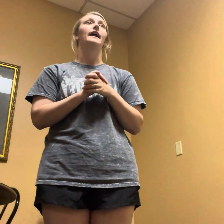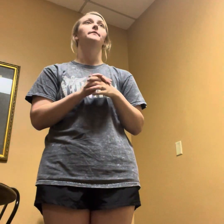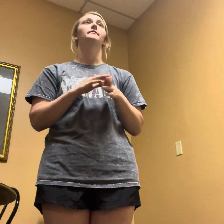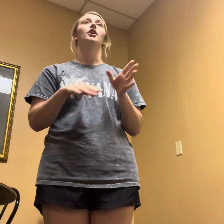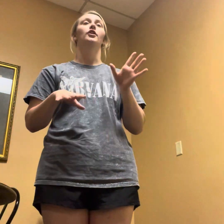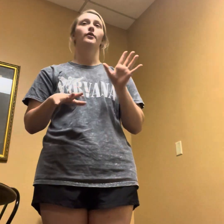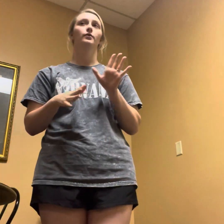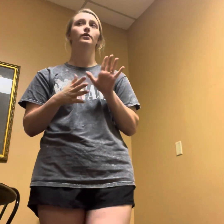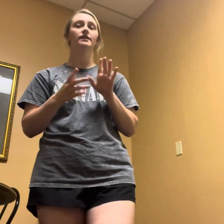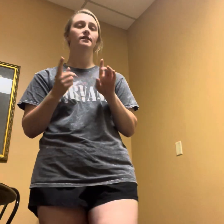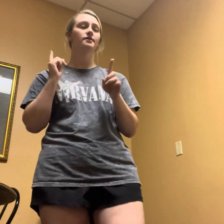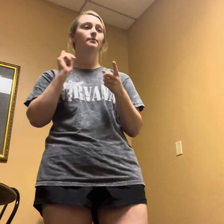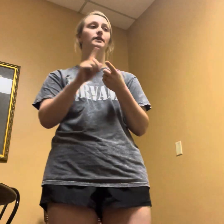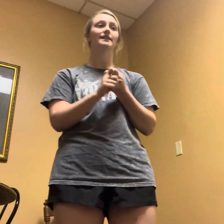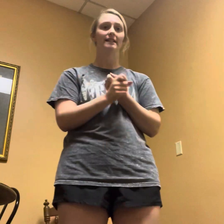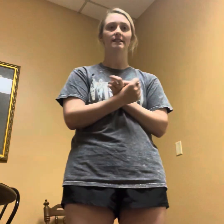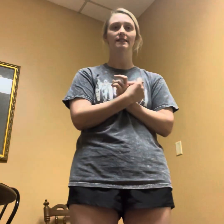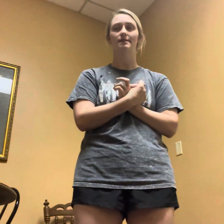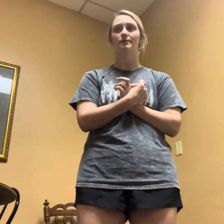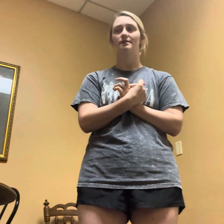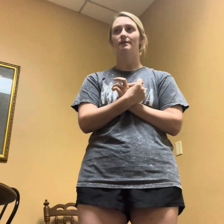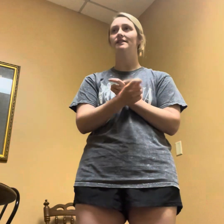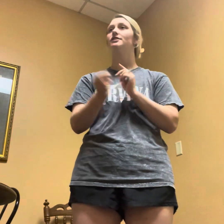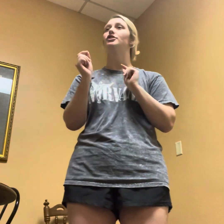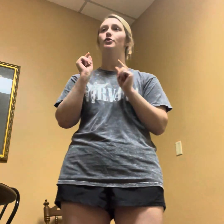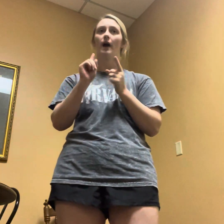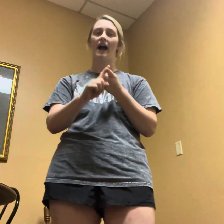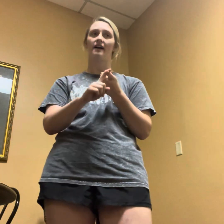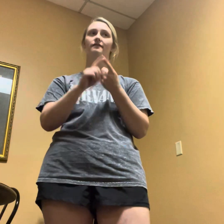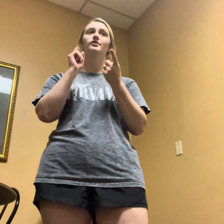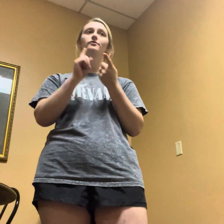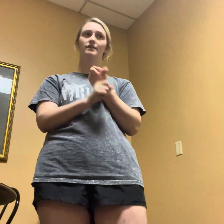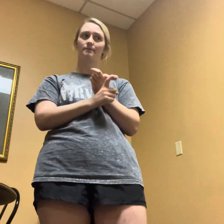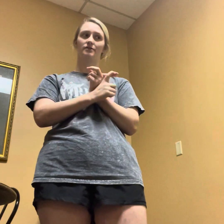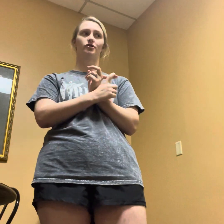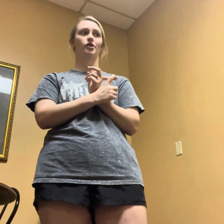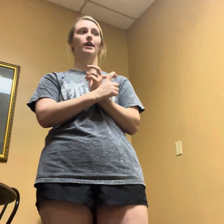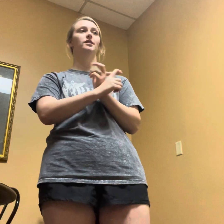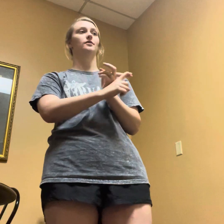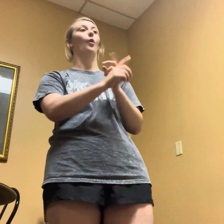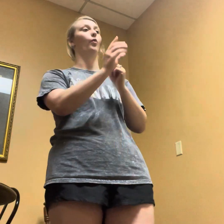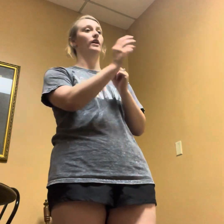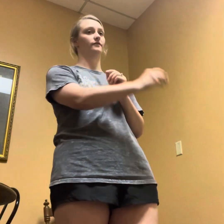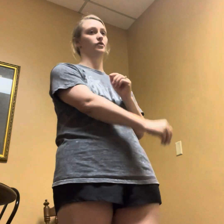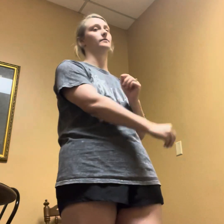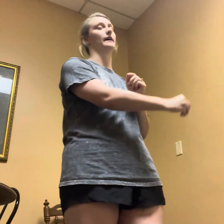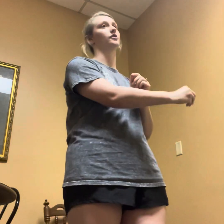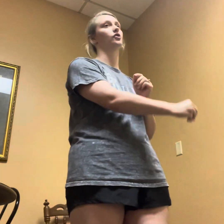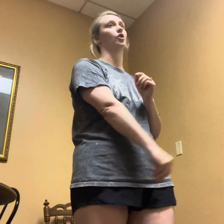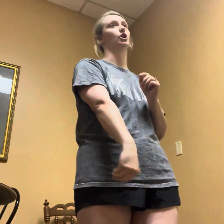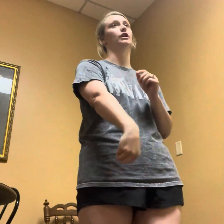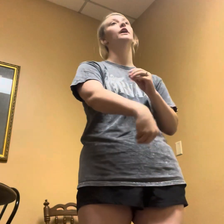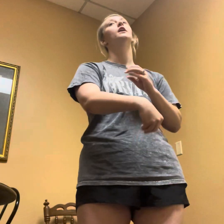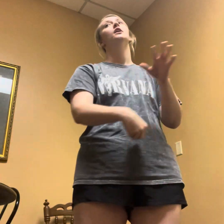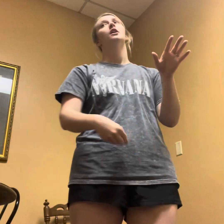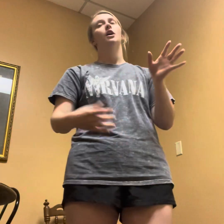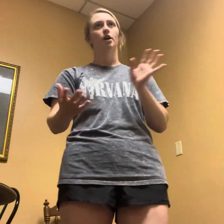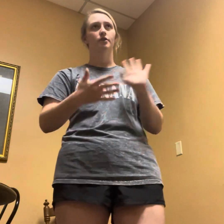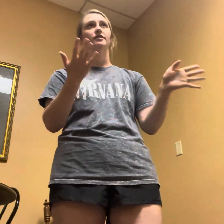And another rule is, please, you have to demonstrate whatever's on the back of the card. Other than